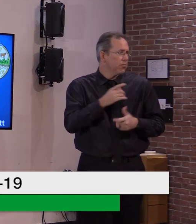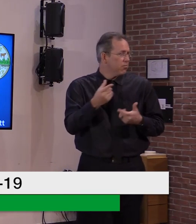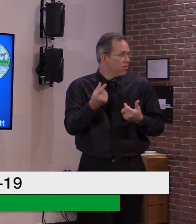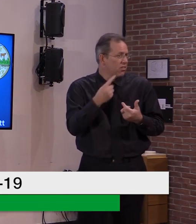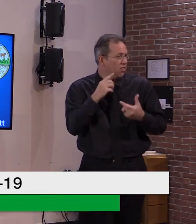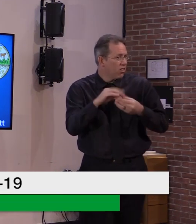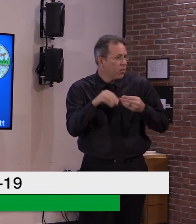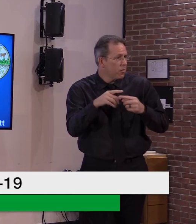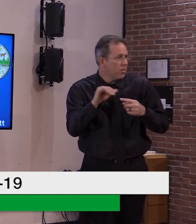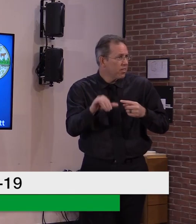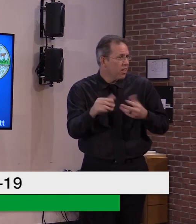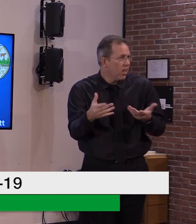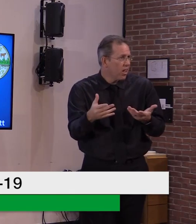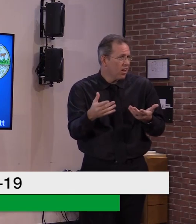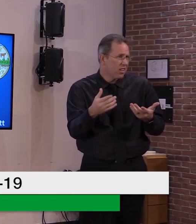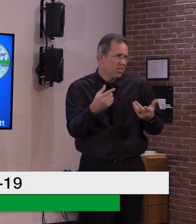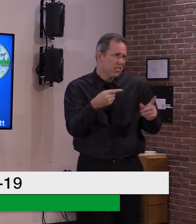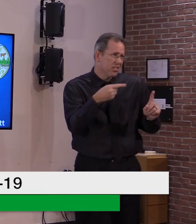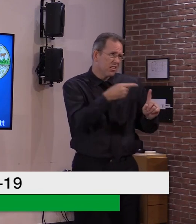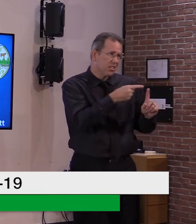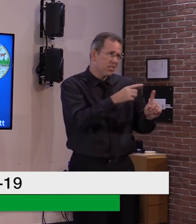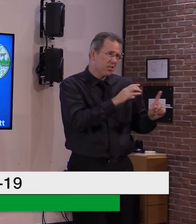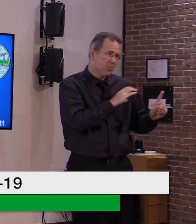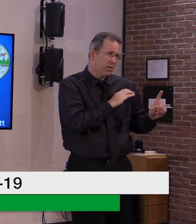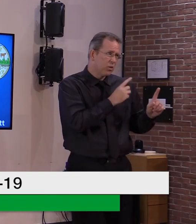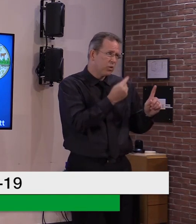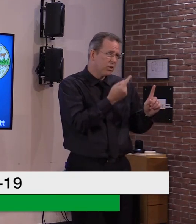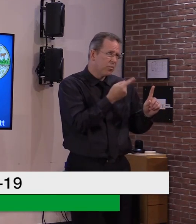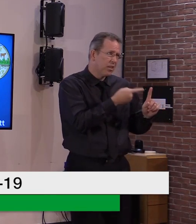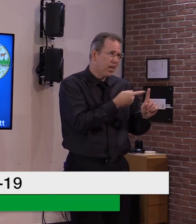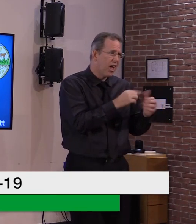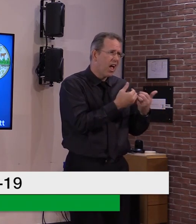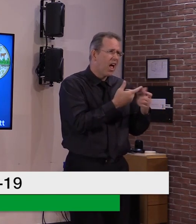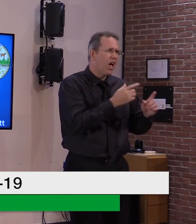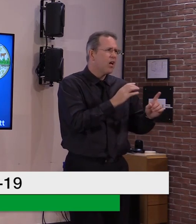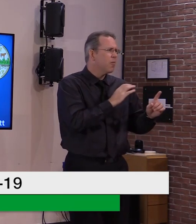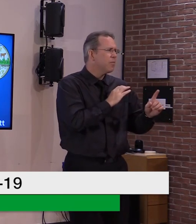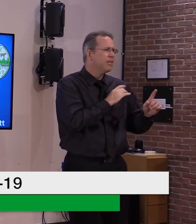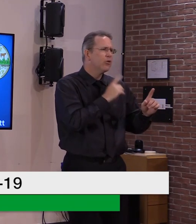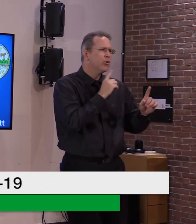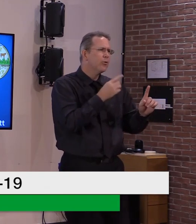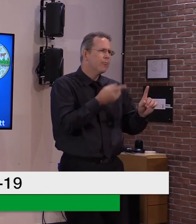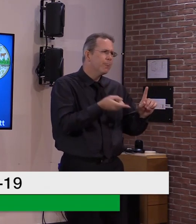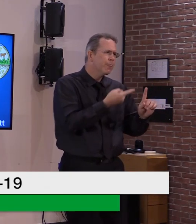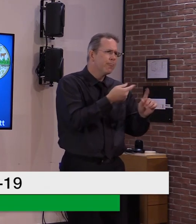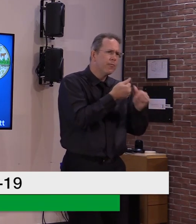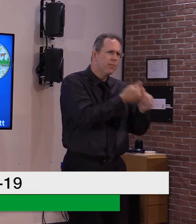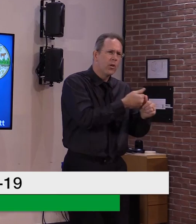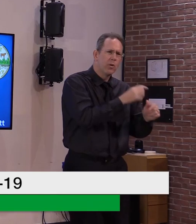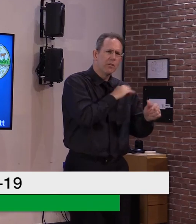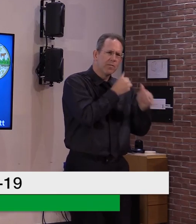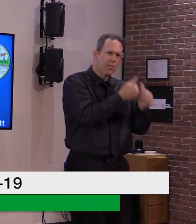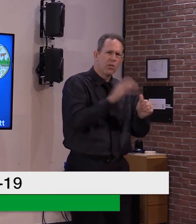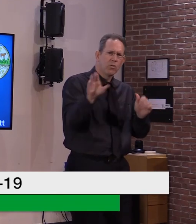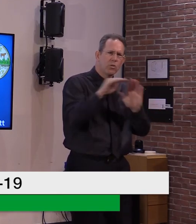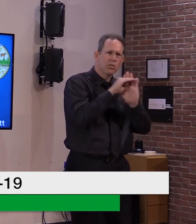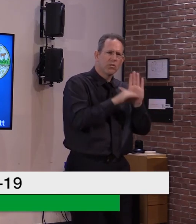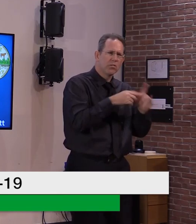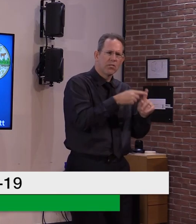being asked of local law enforcement to do in terms of enforcing the governor's executive order and these coveted